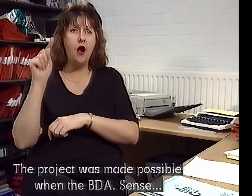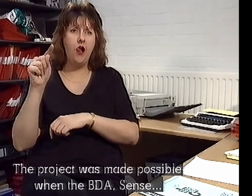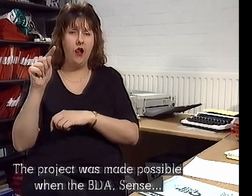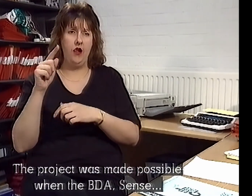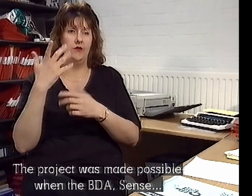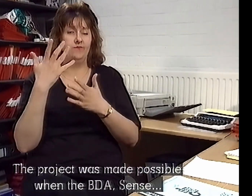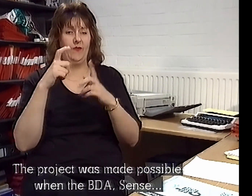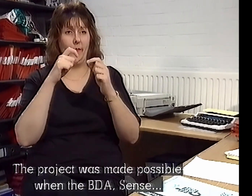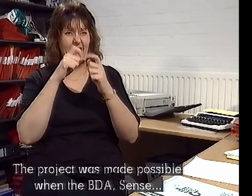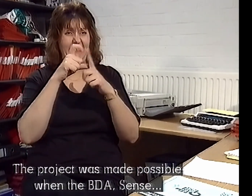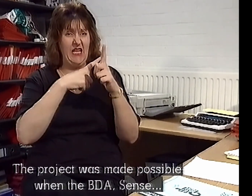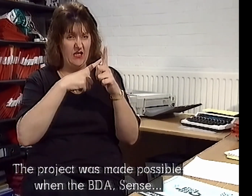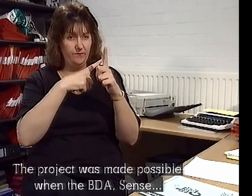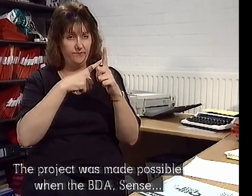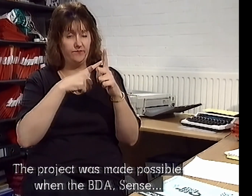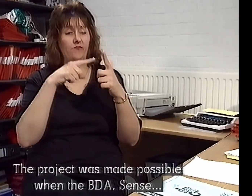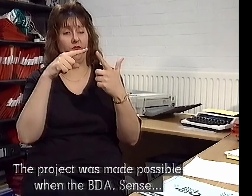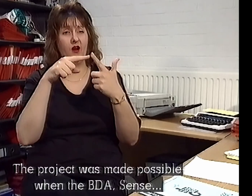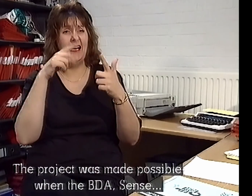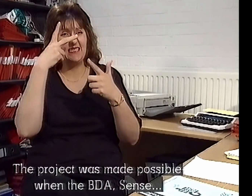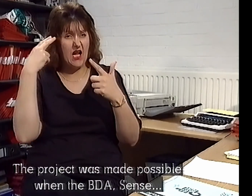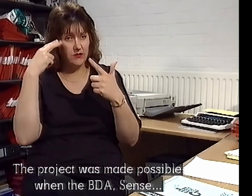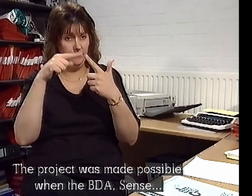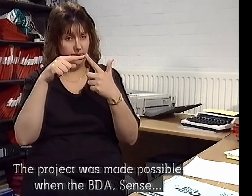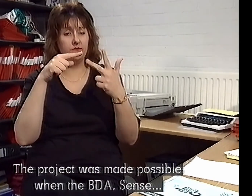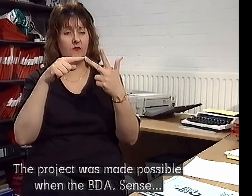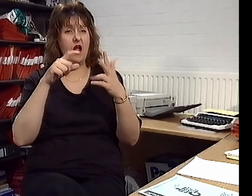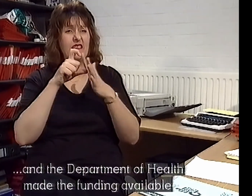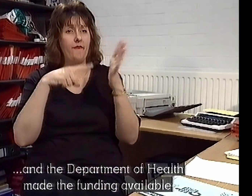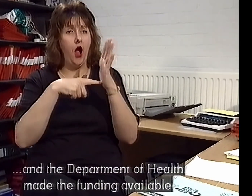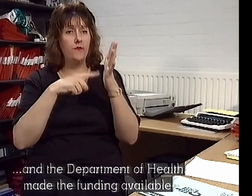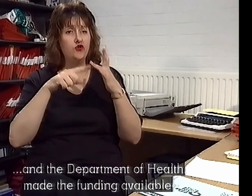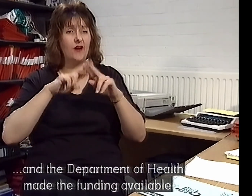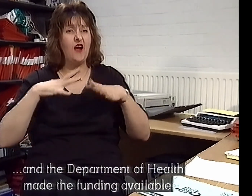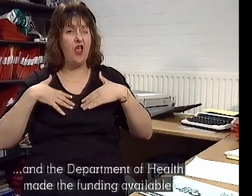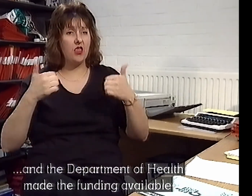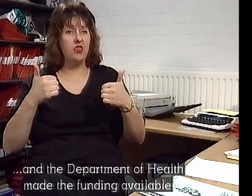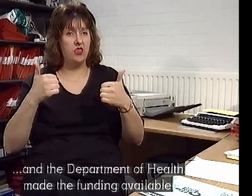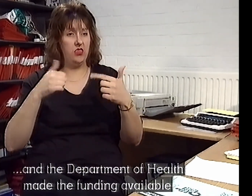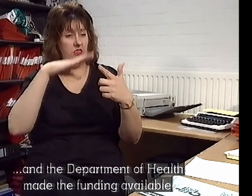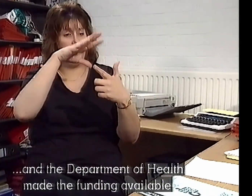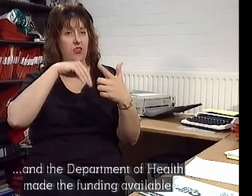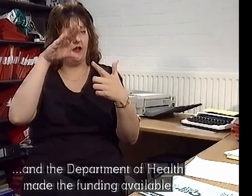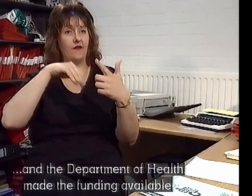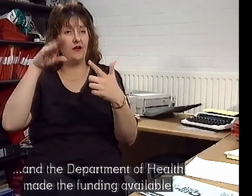was made possible when the BDA, SENSE and the Department of Health made the funding